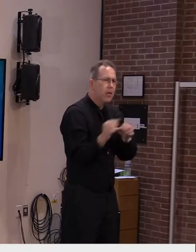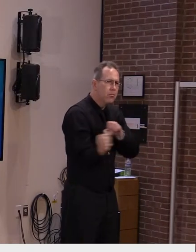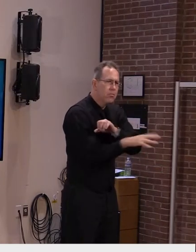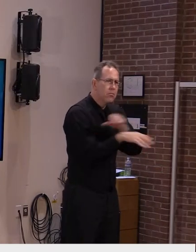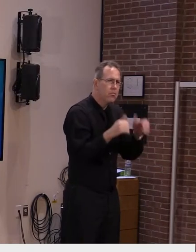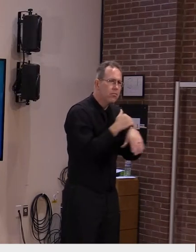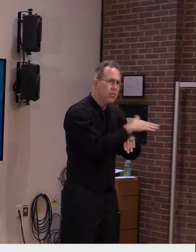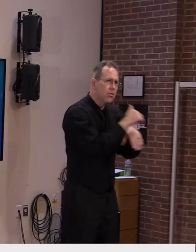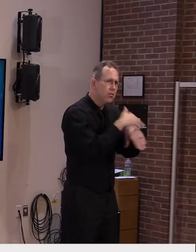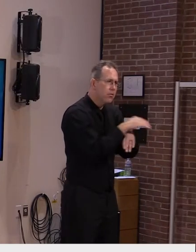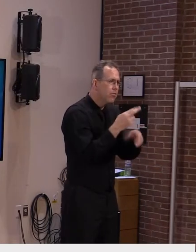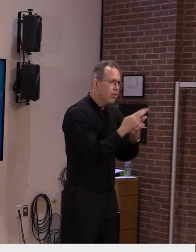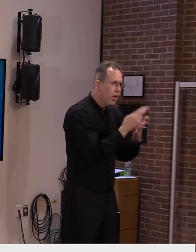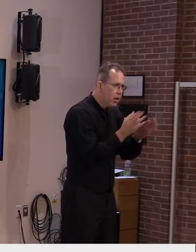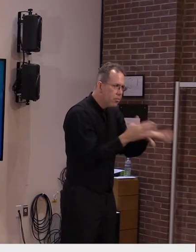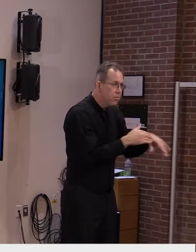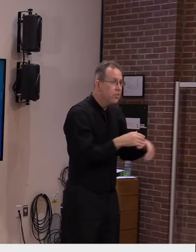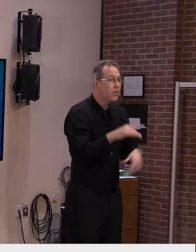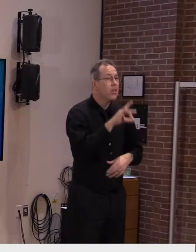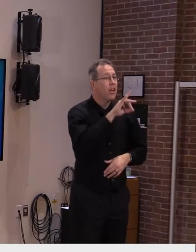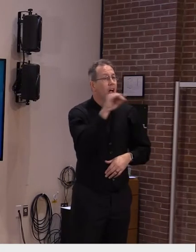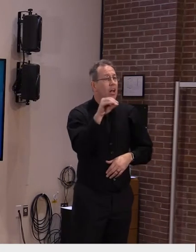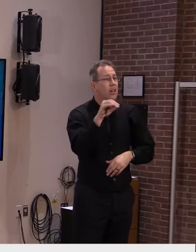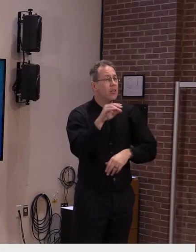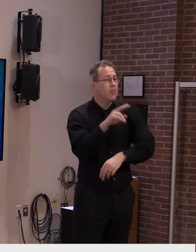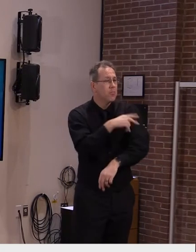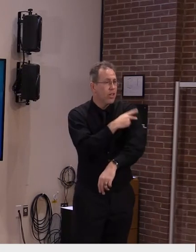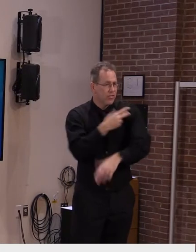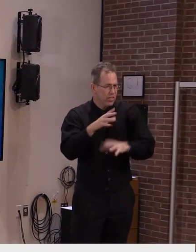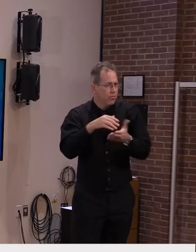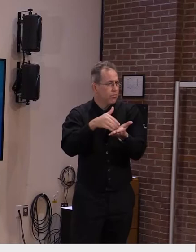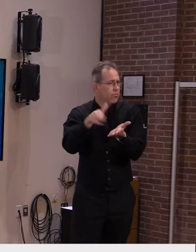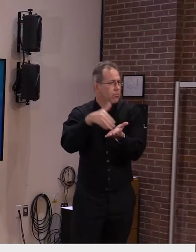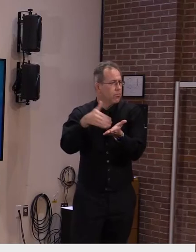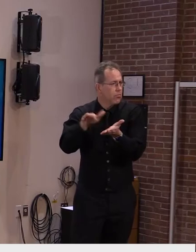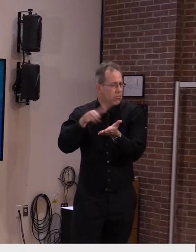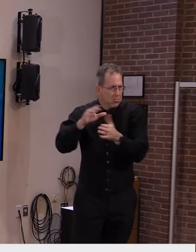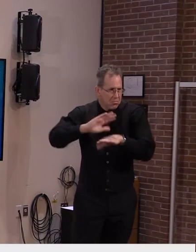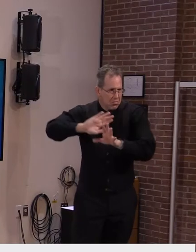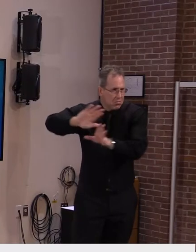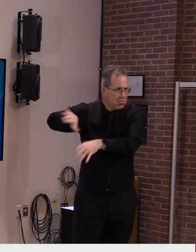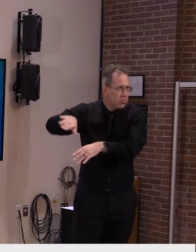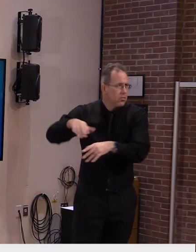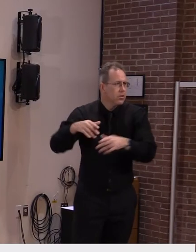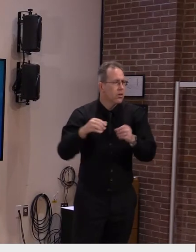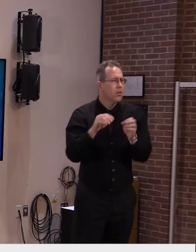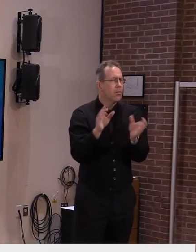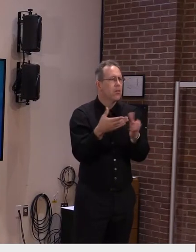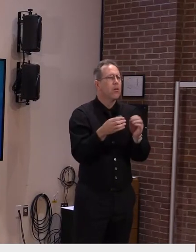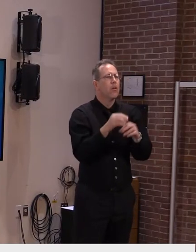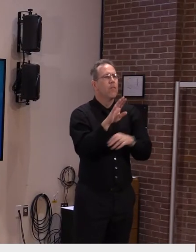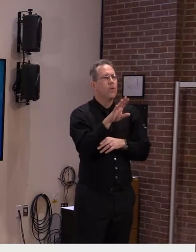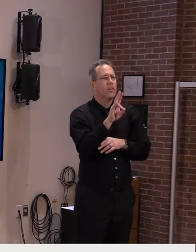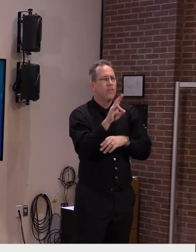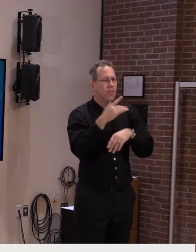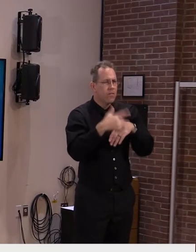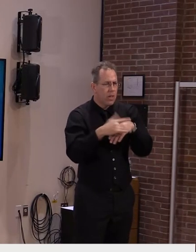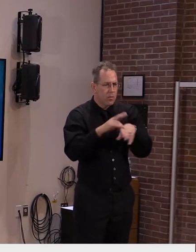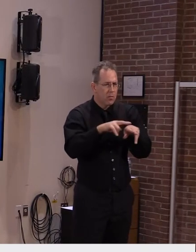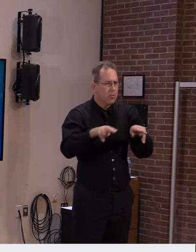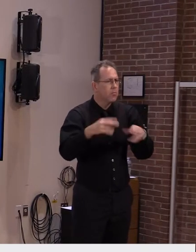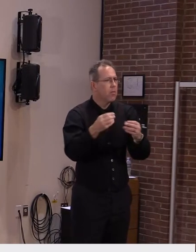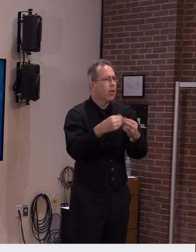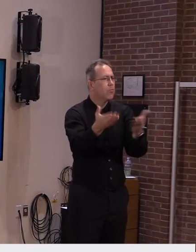We're planning, you know, to do 47 here, more. A lot of them, in the first